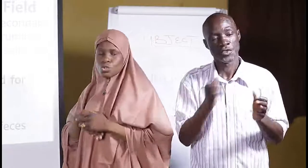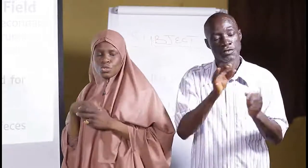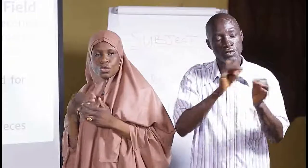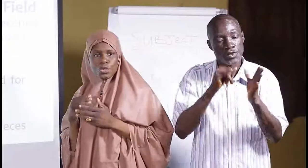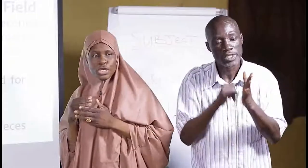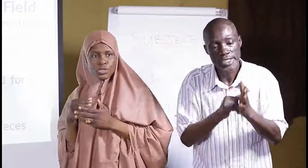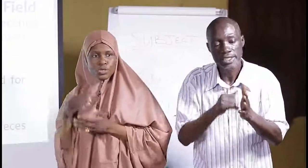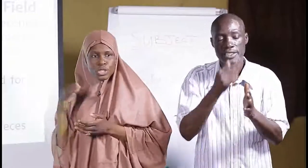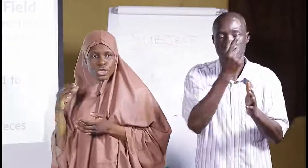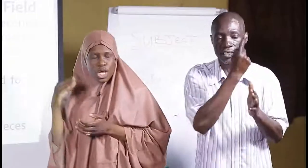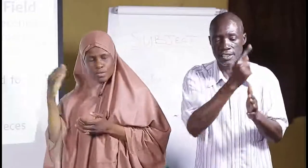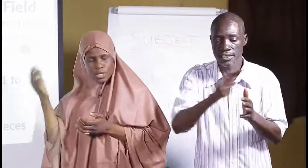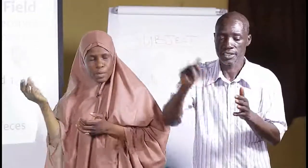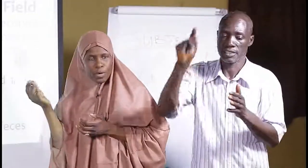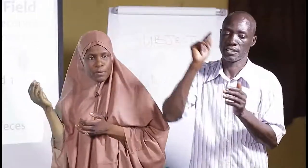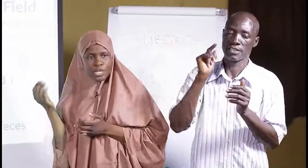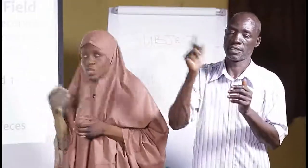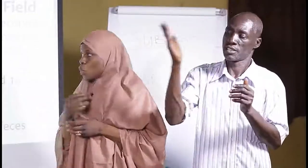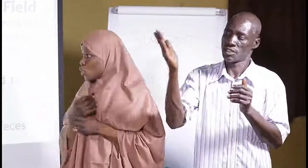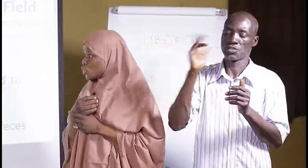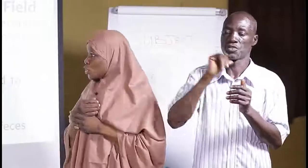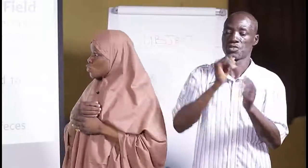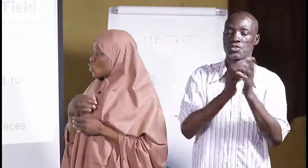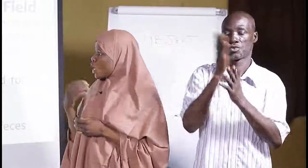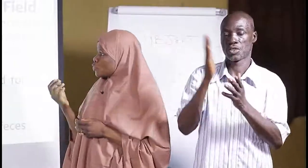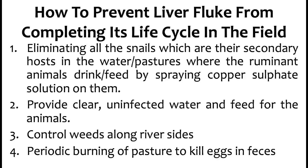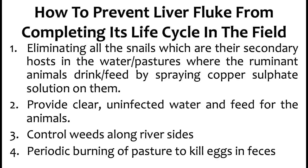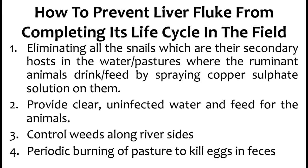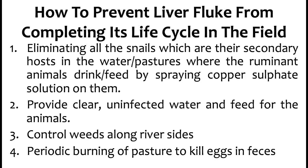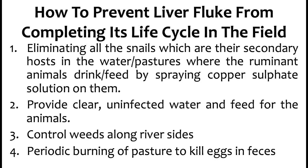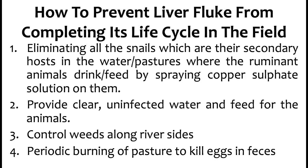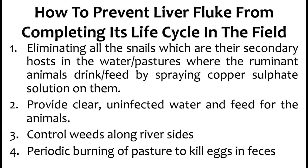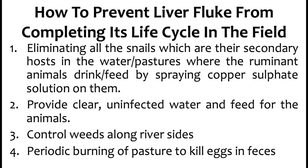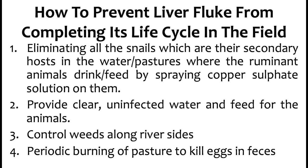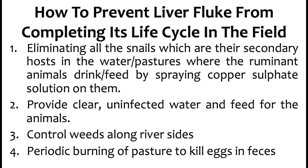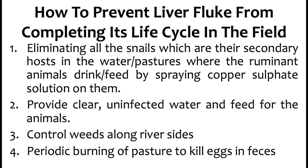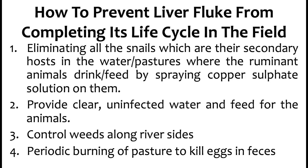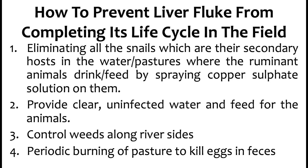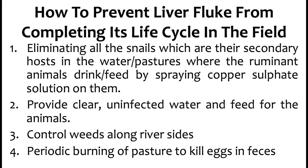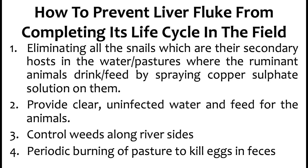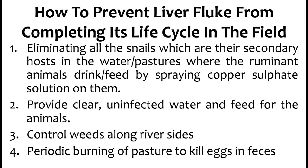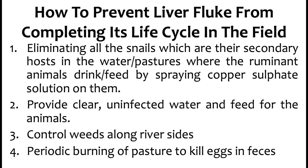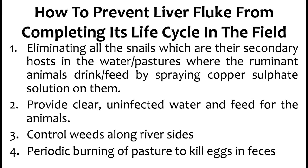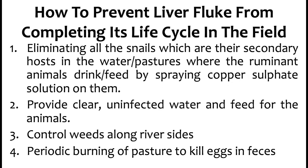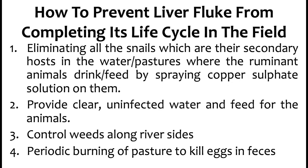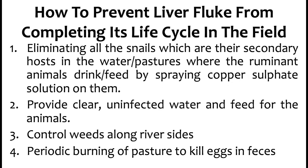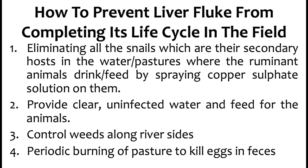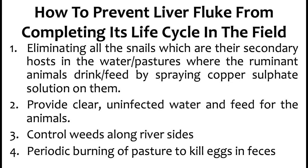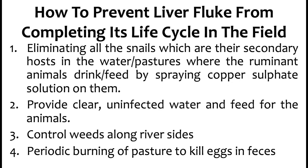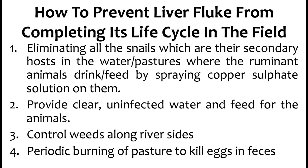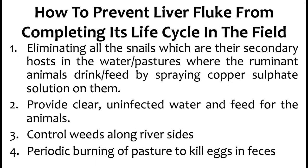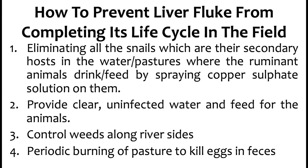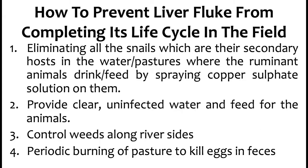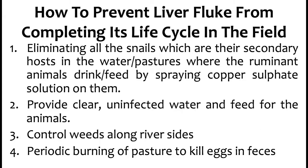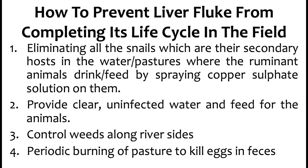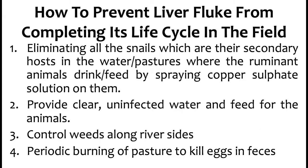going to continue growing to reach even the primary host. So how do you curtail it? What you do is what? You use a spray which